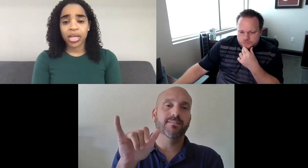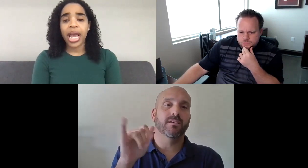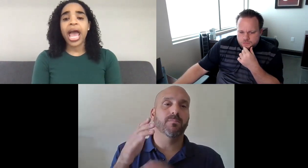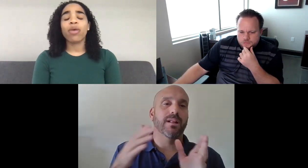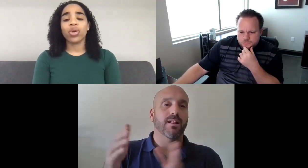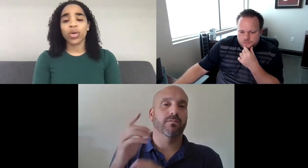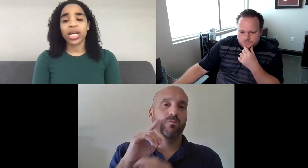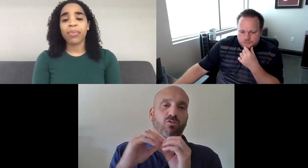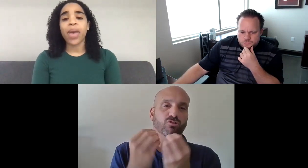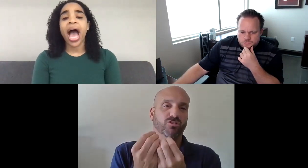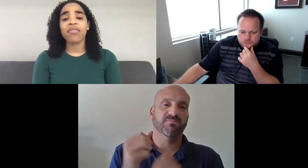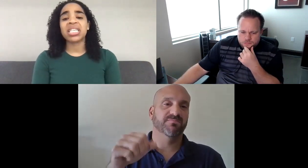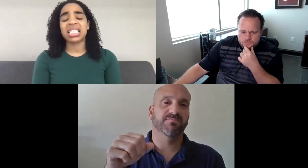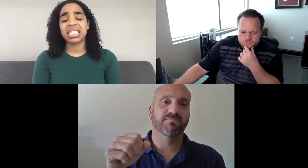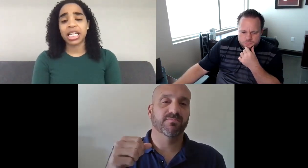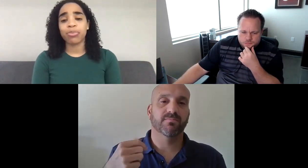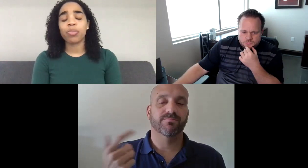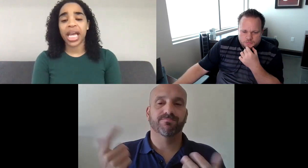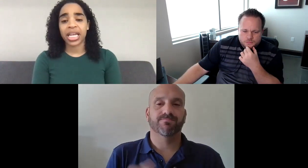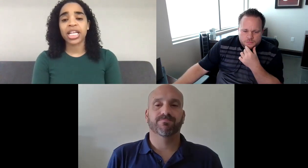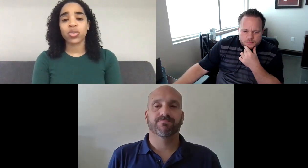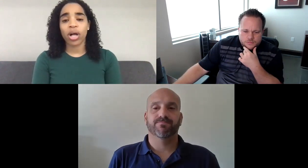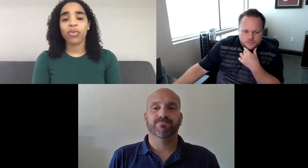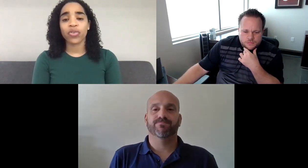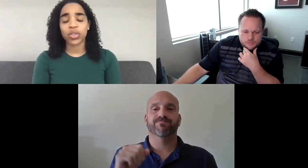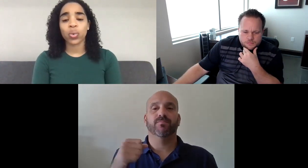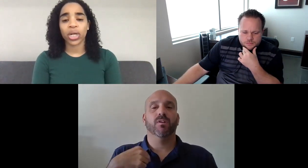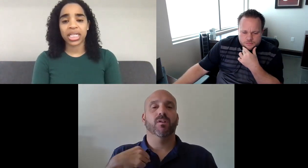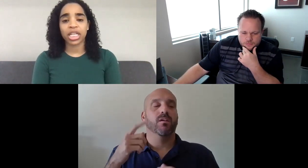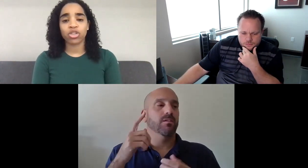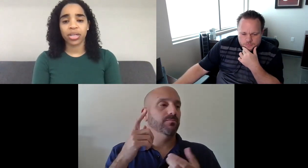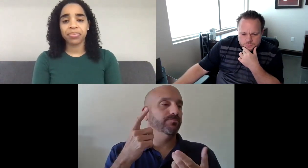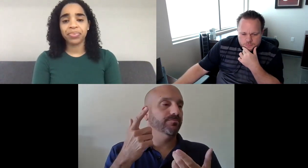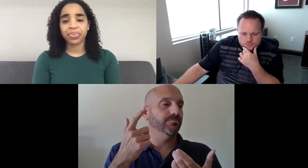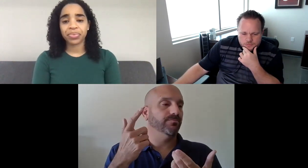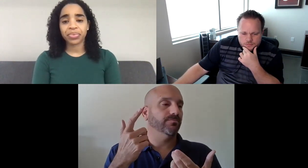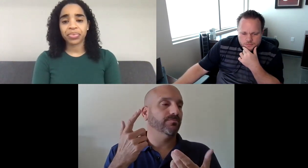And we want to have a sustainable plan as well for this organization.